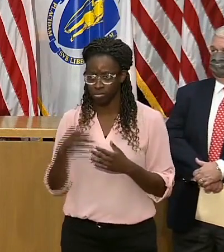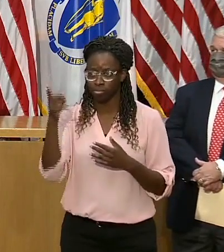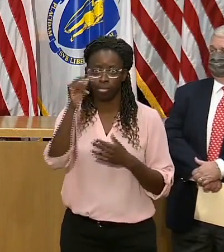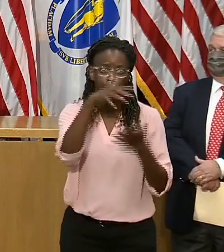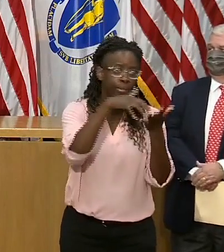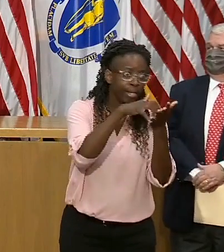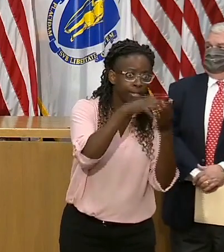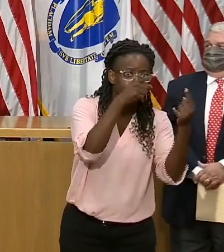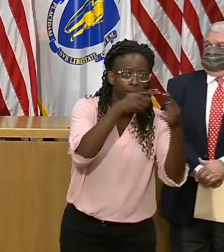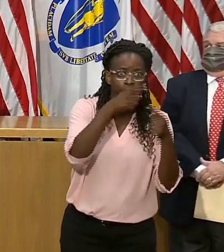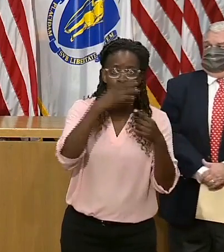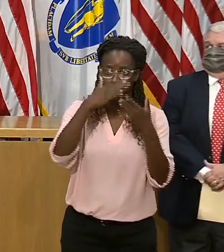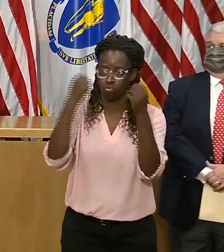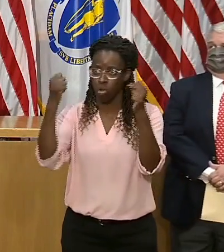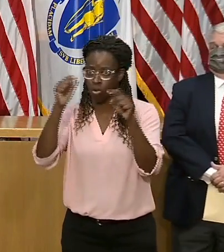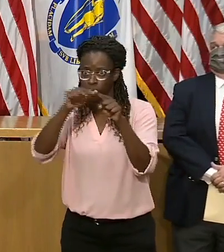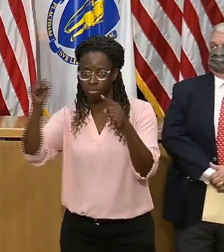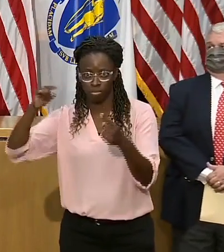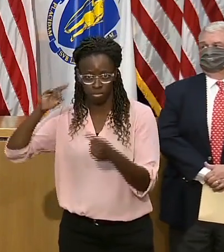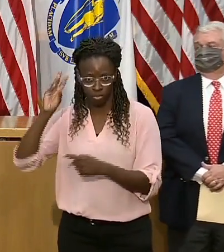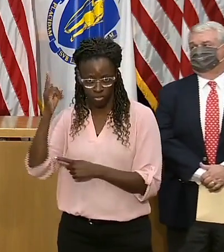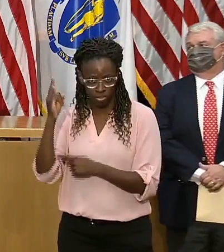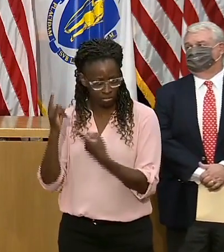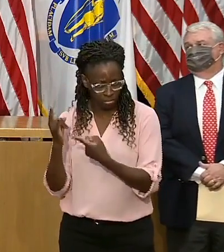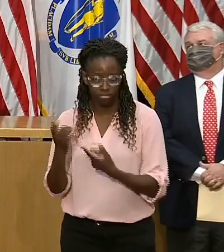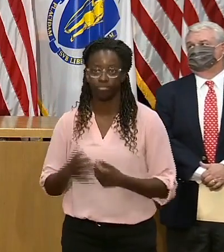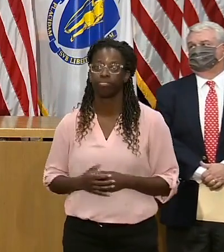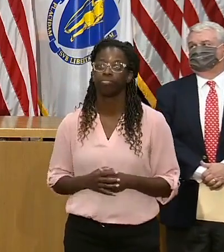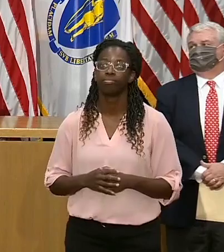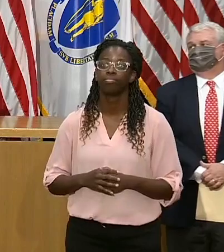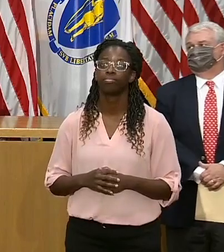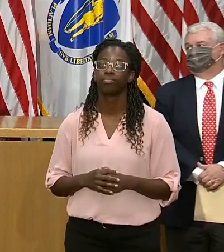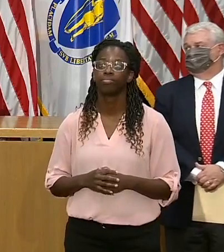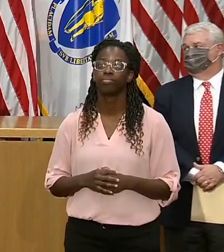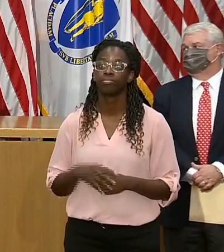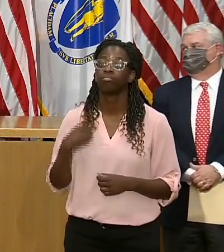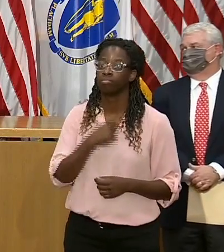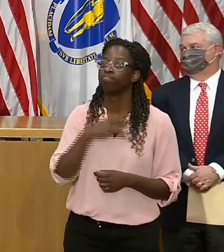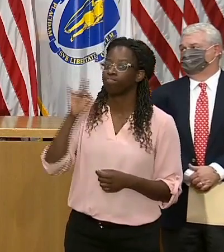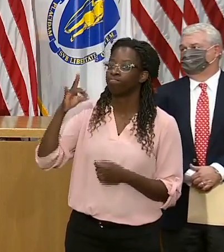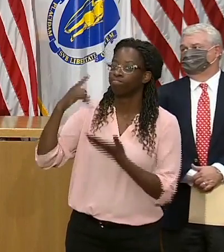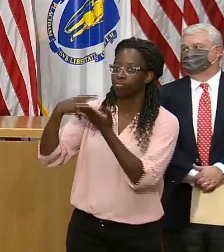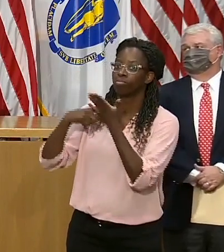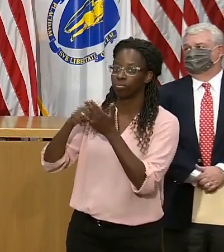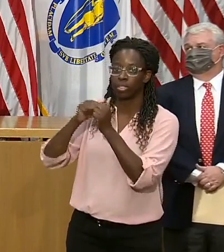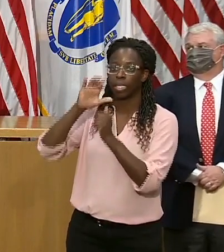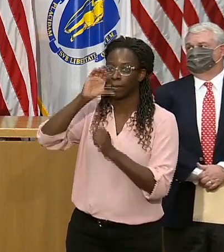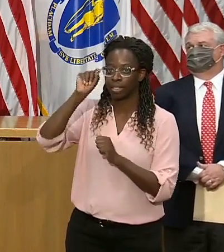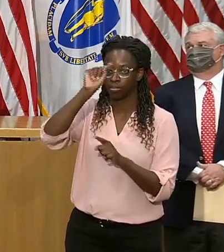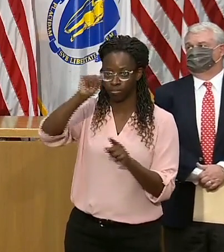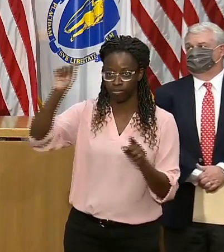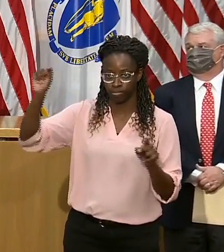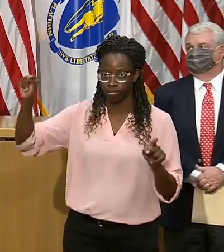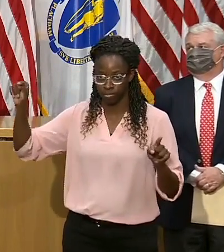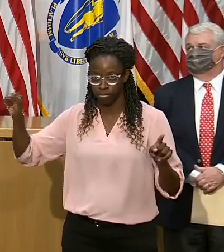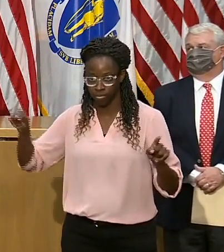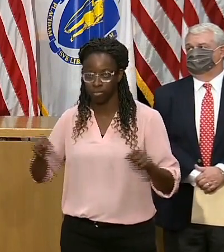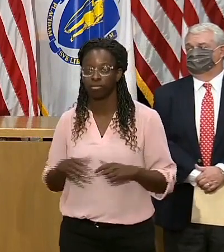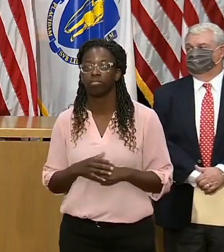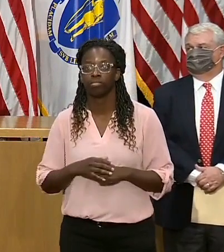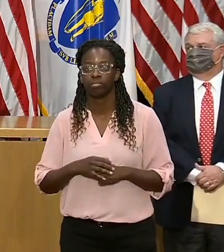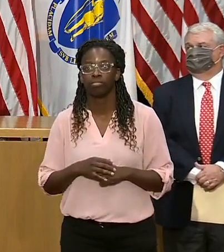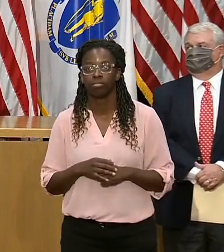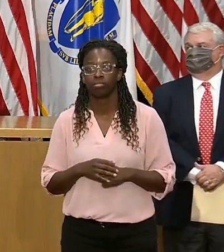MBI folks is they have a pretty good sense of what's going on in Western Mass. And let's face it, the Lieutenant Governor and I have put a tremendous amount of work into